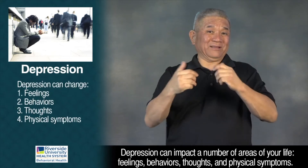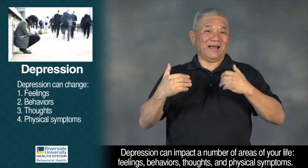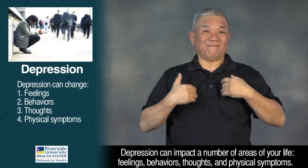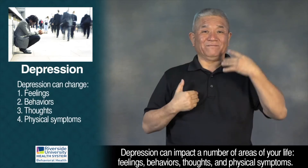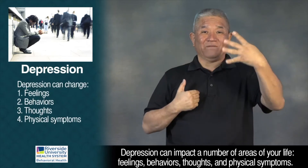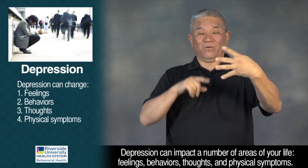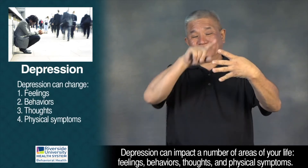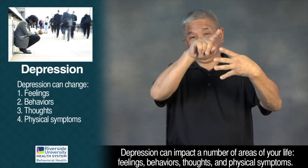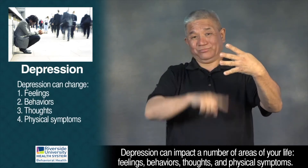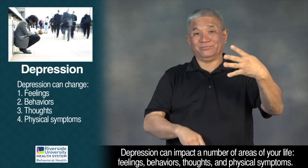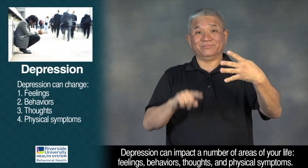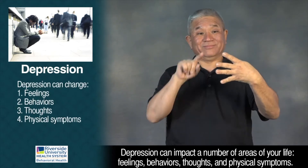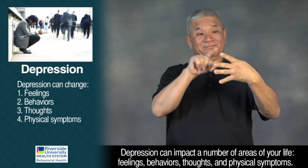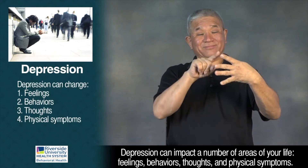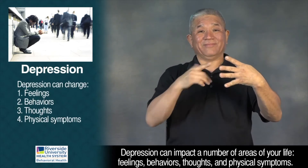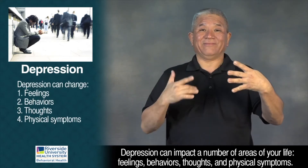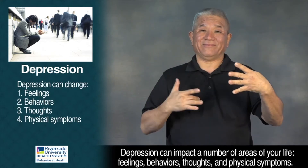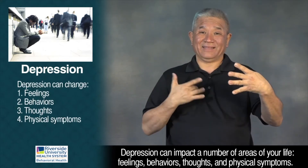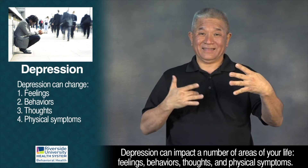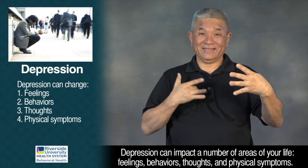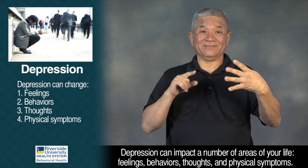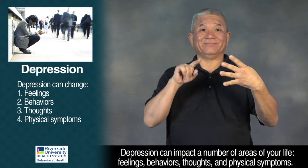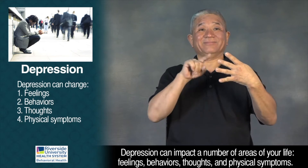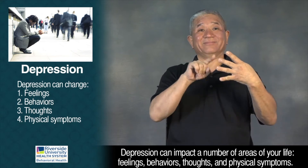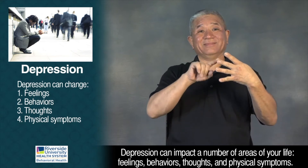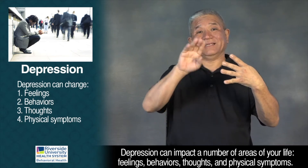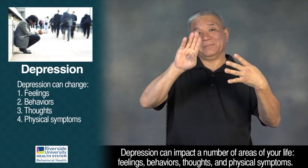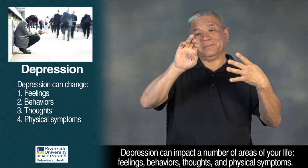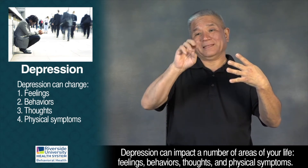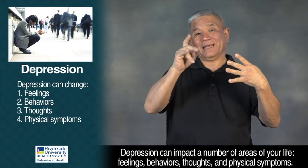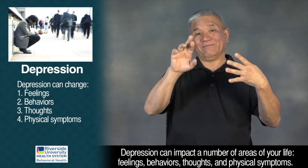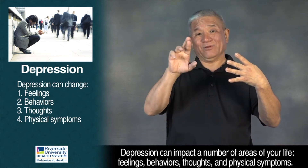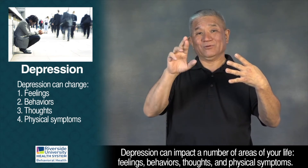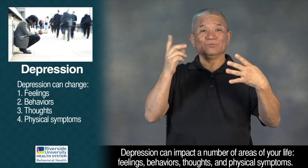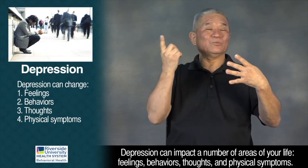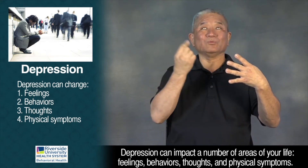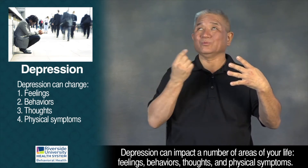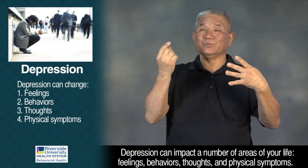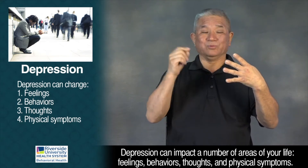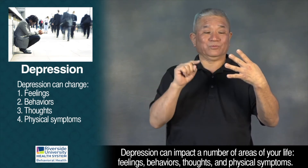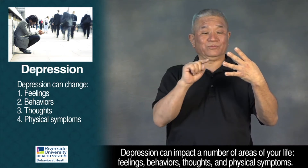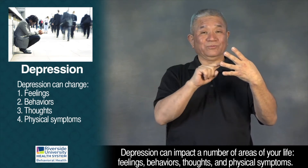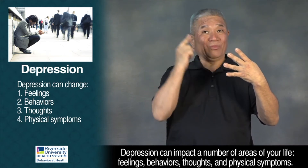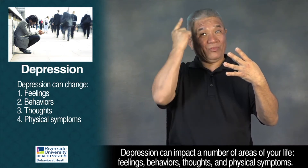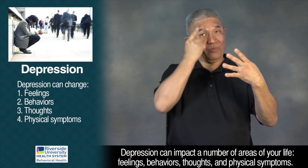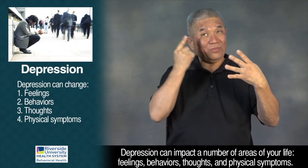Depression can impact a number of areas in your life: feelings, behaviors, thoughts, and physical symptoms.